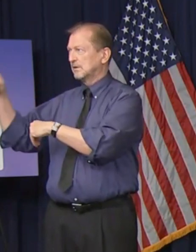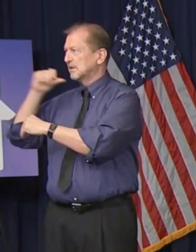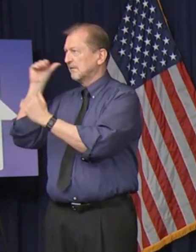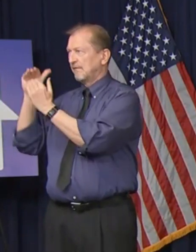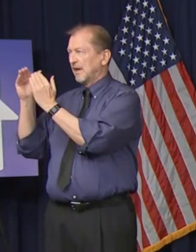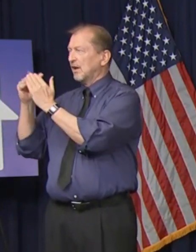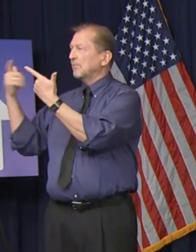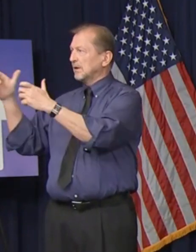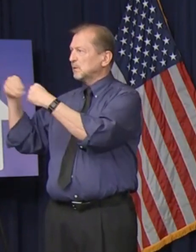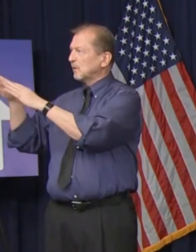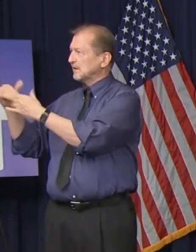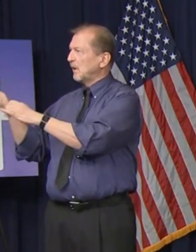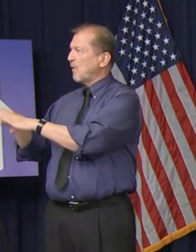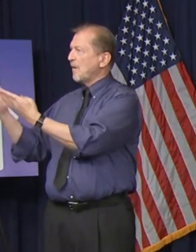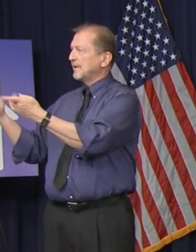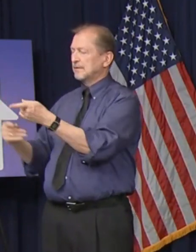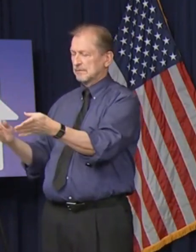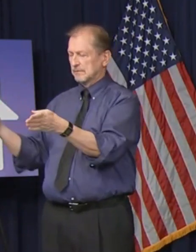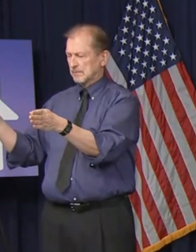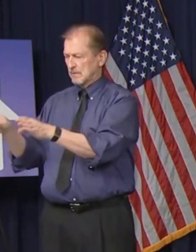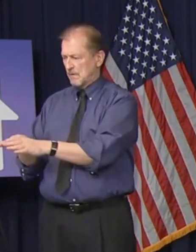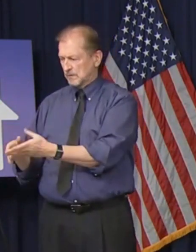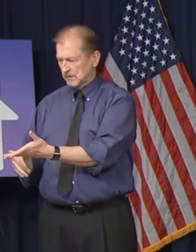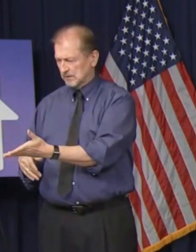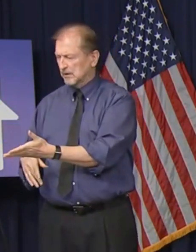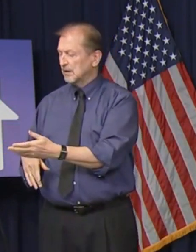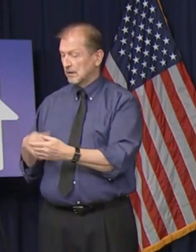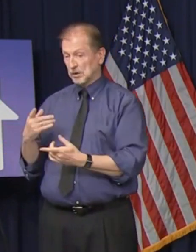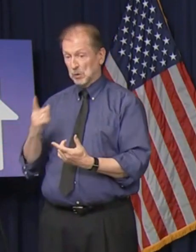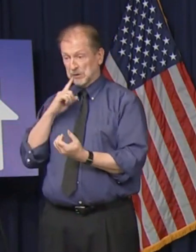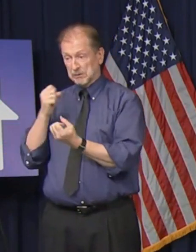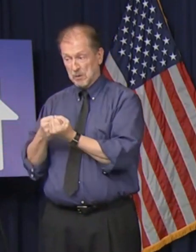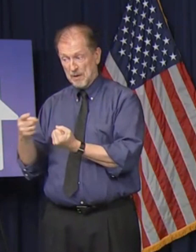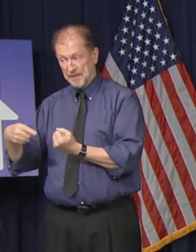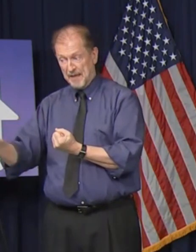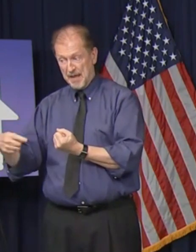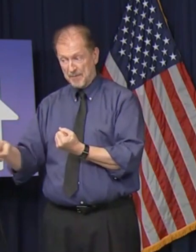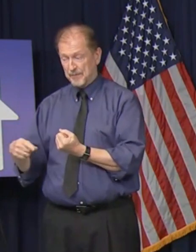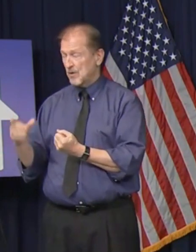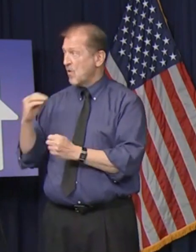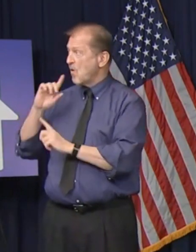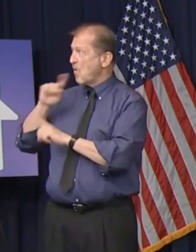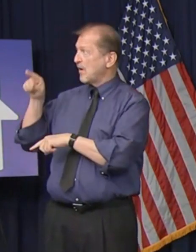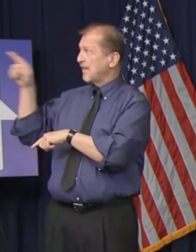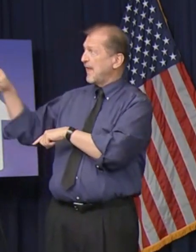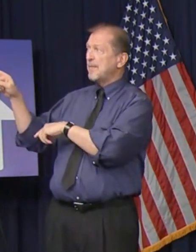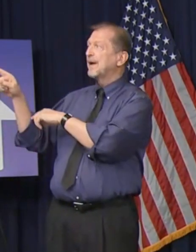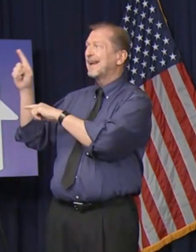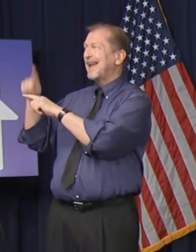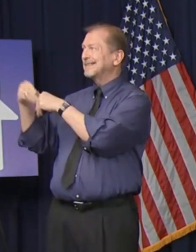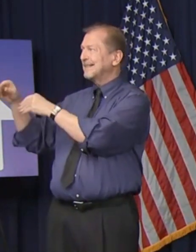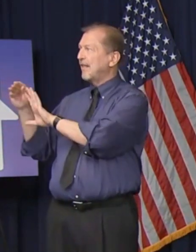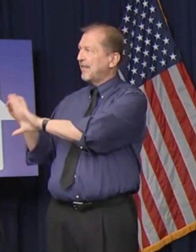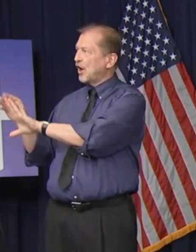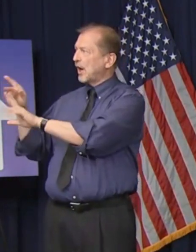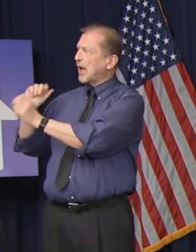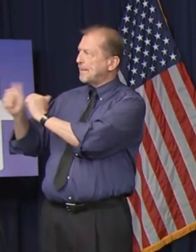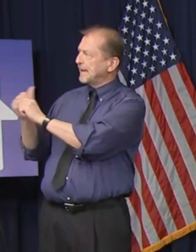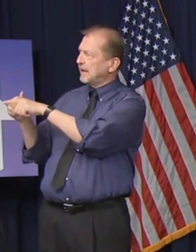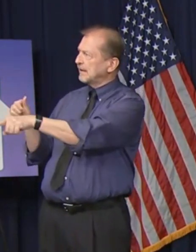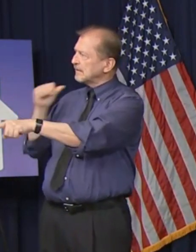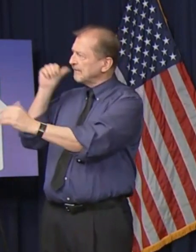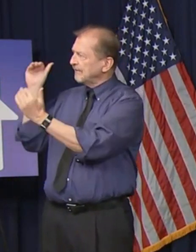his proposal? I haven't seen that proposal. Mayor McNamara is a very thoughtful mayor.